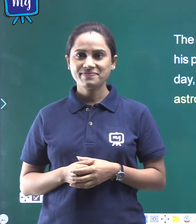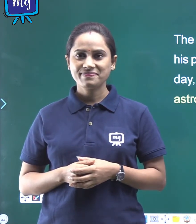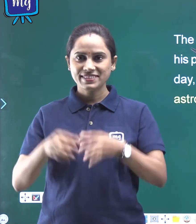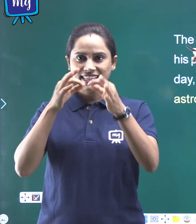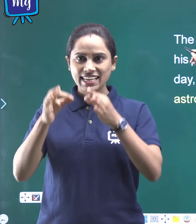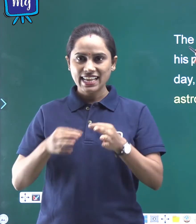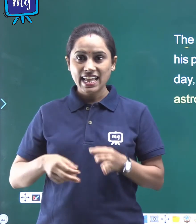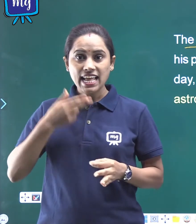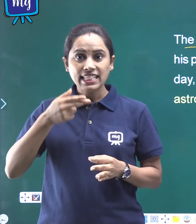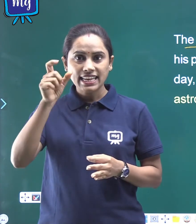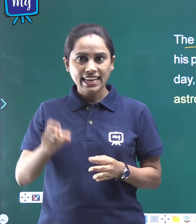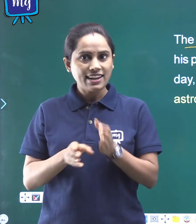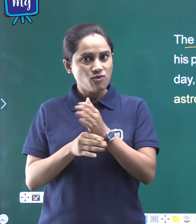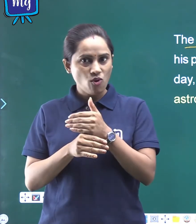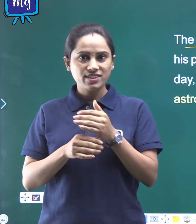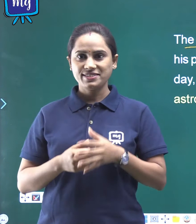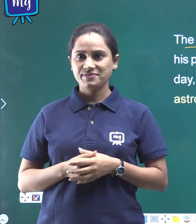The narrator was